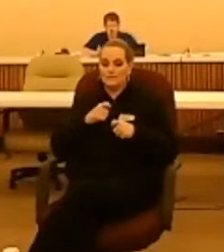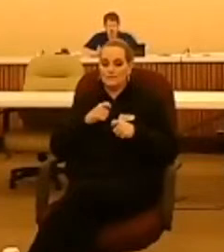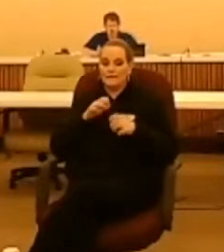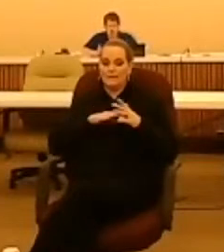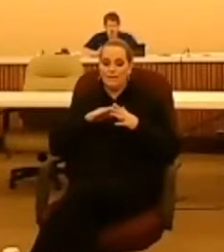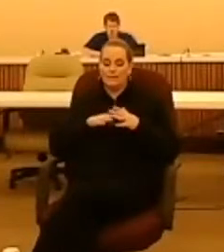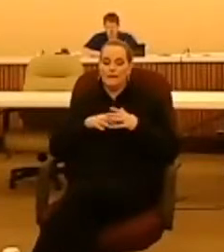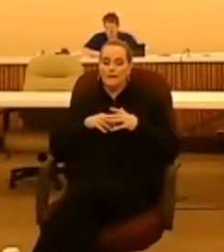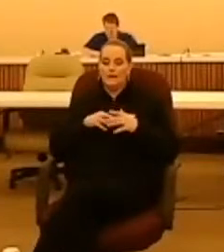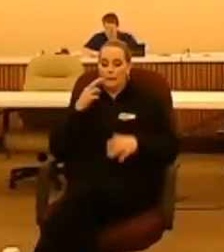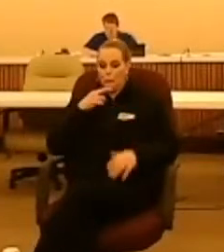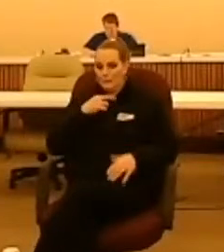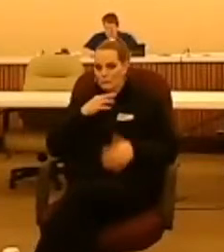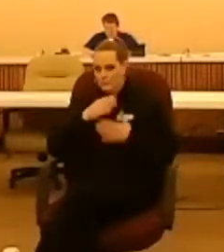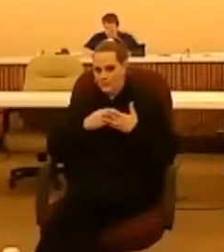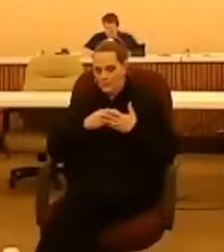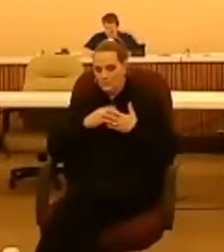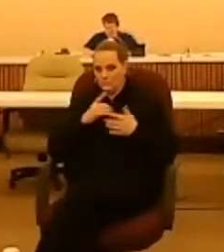restaurant portion.